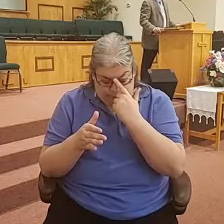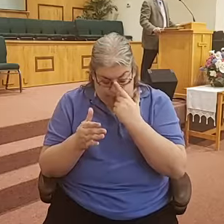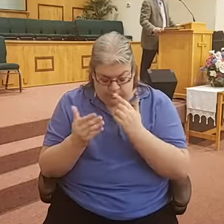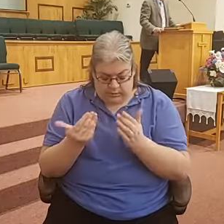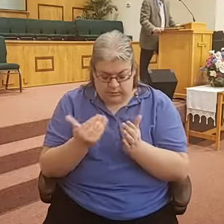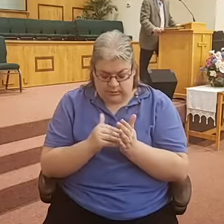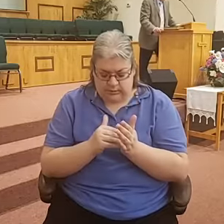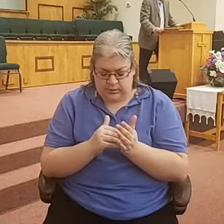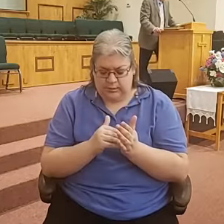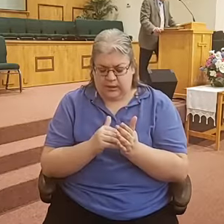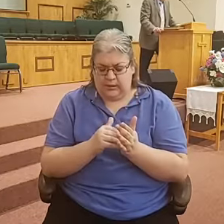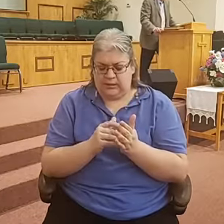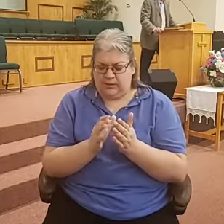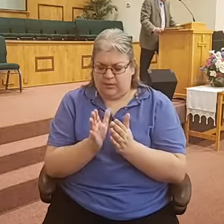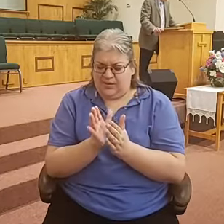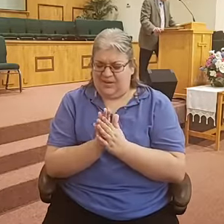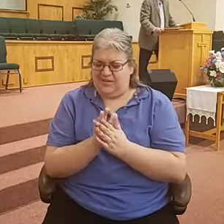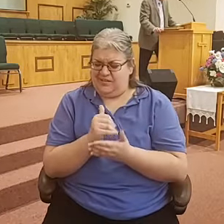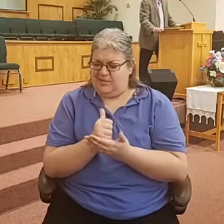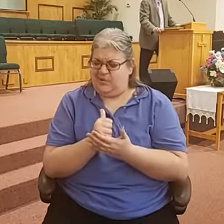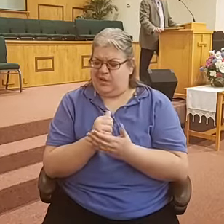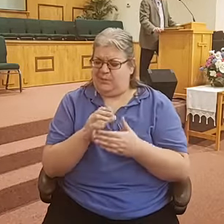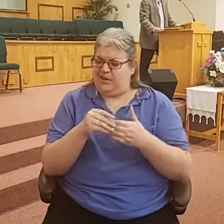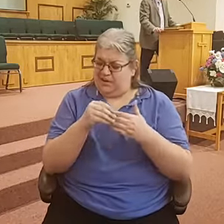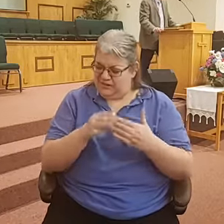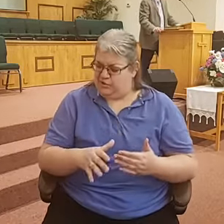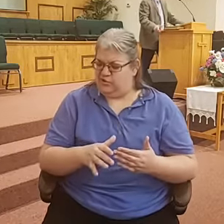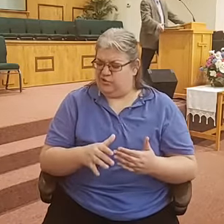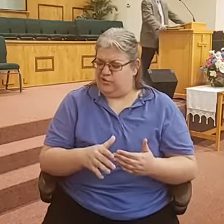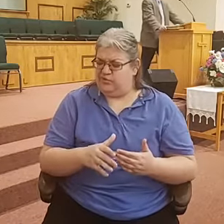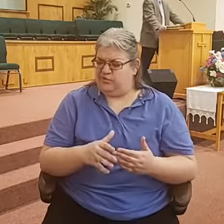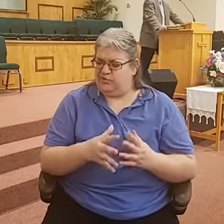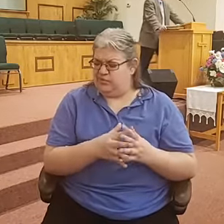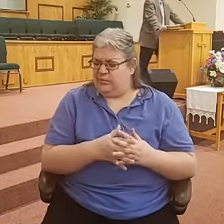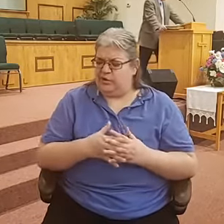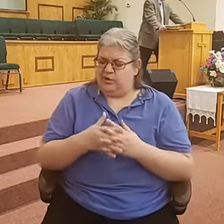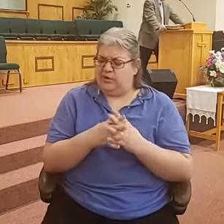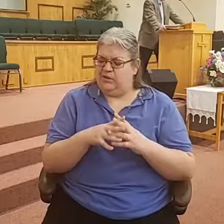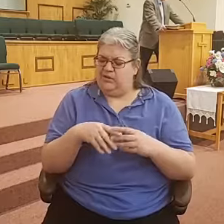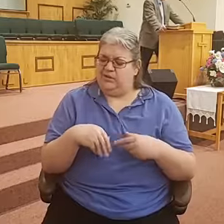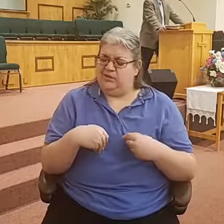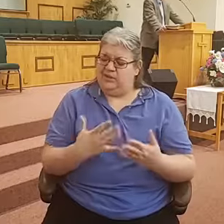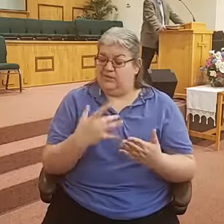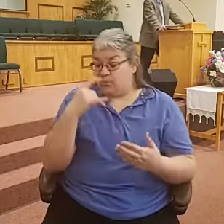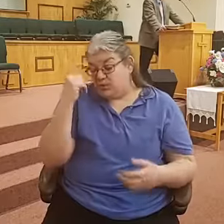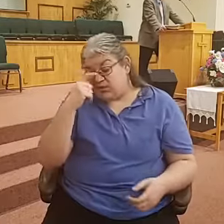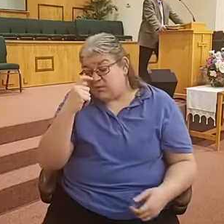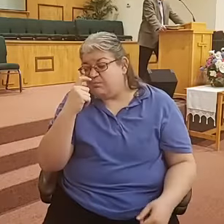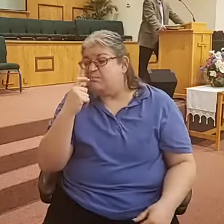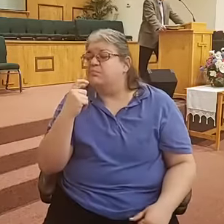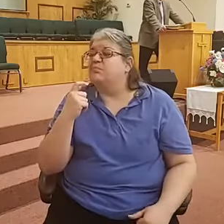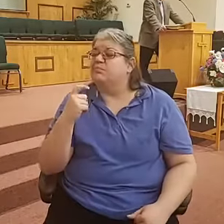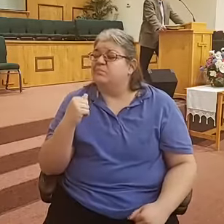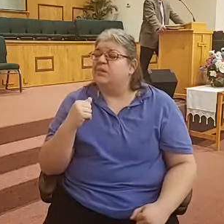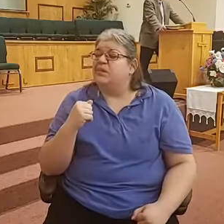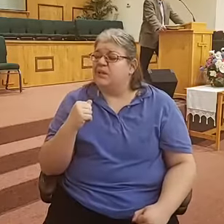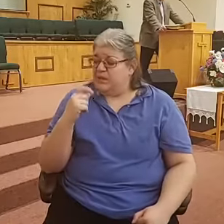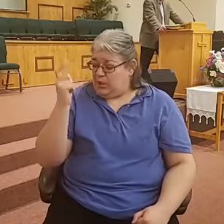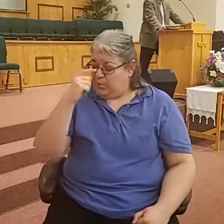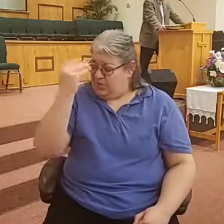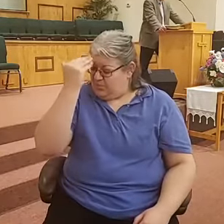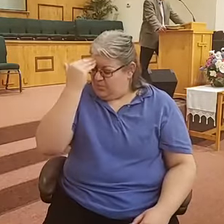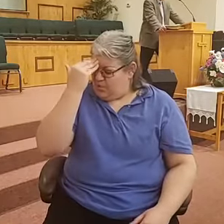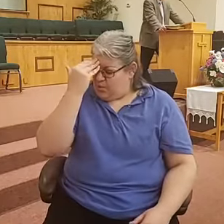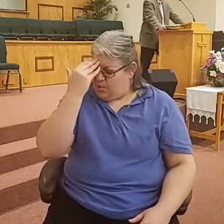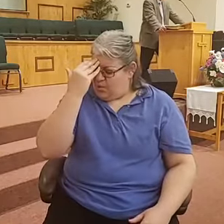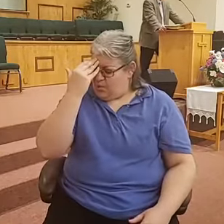with our leaders in this country. Give them wisdom. Give them wisdom to know what is